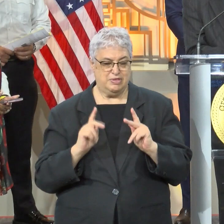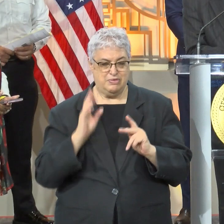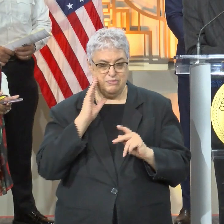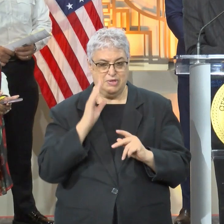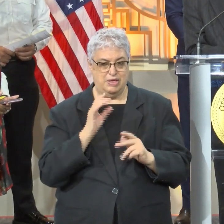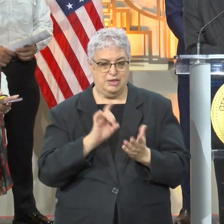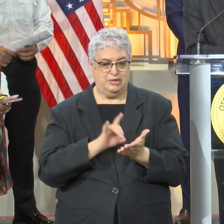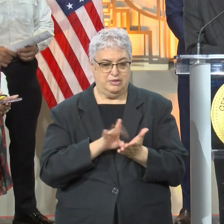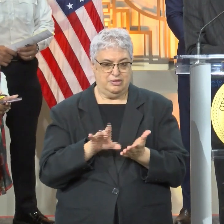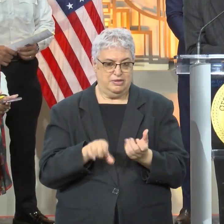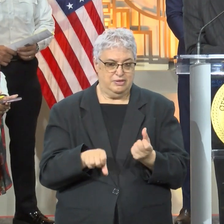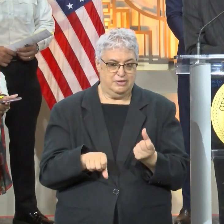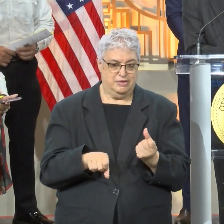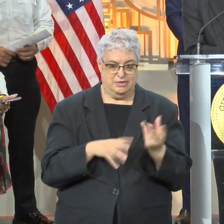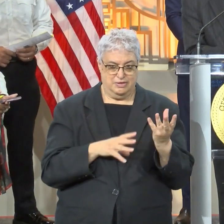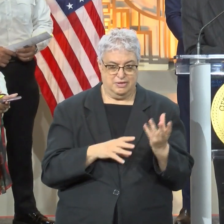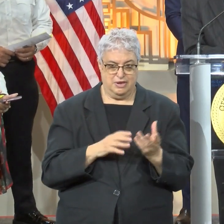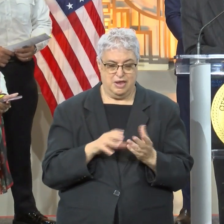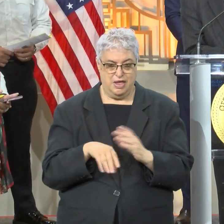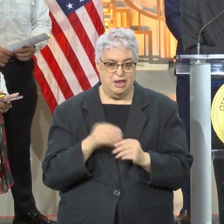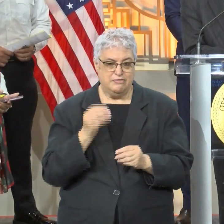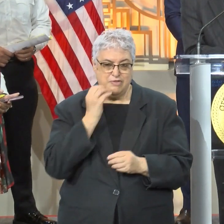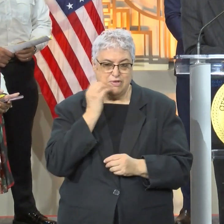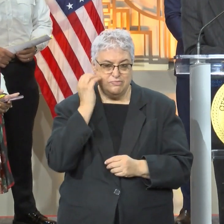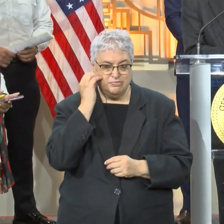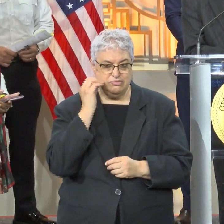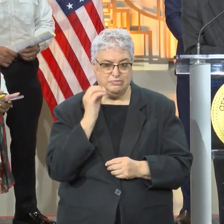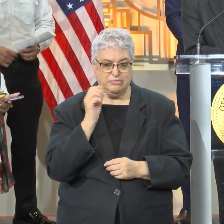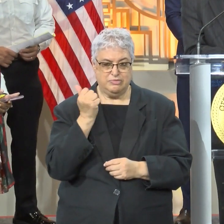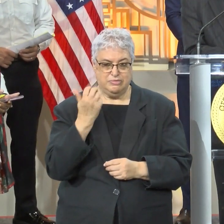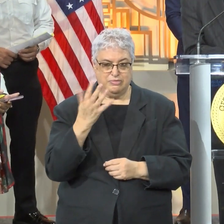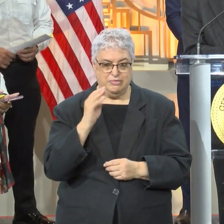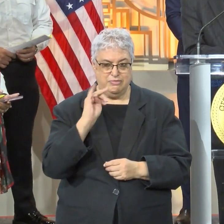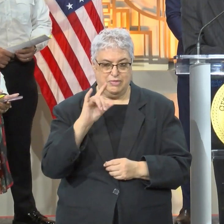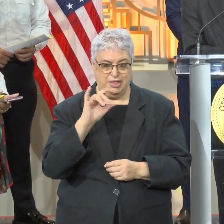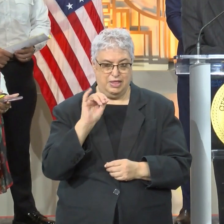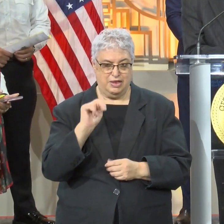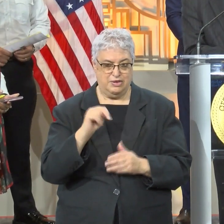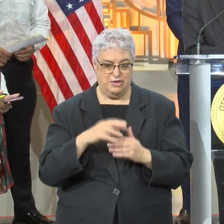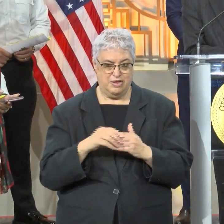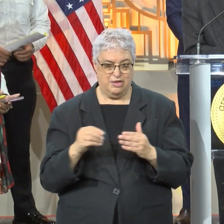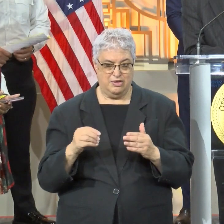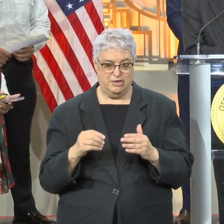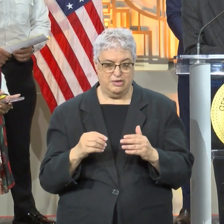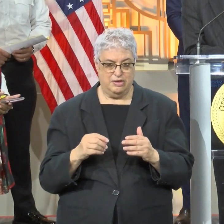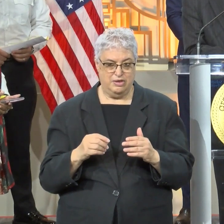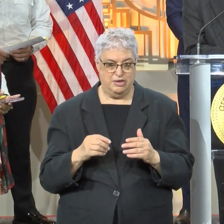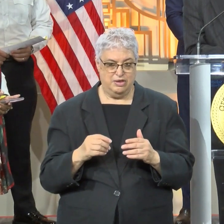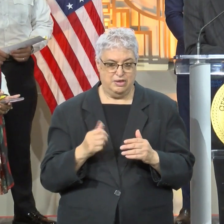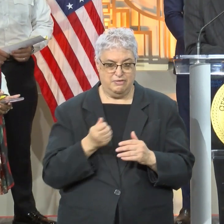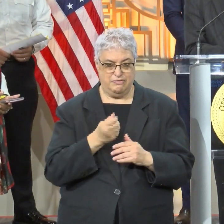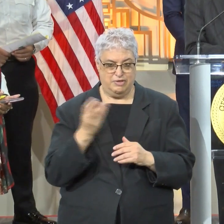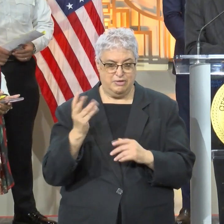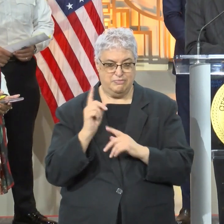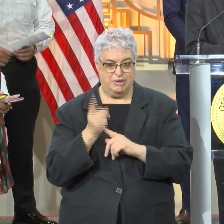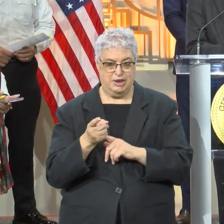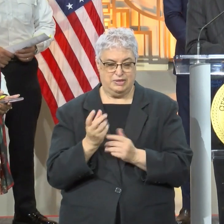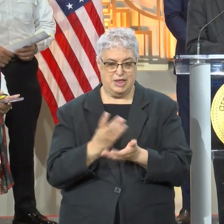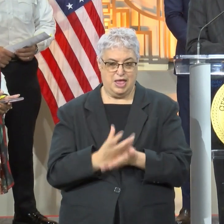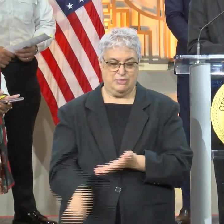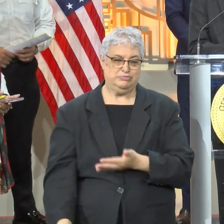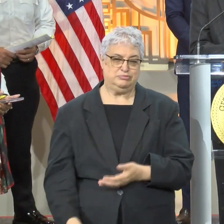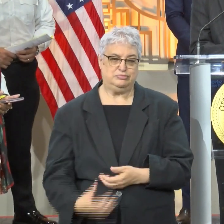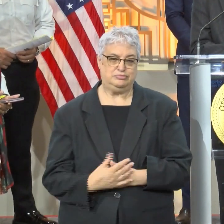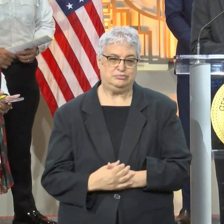be evicted, and it's my understanding that some $15 million was out the door in a matter of minutes. We